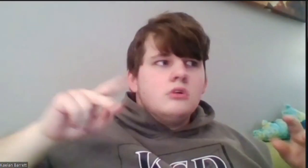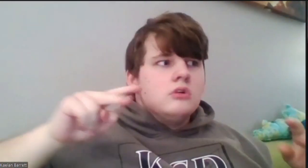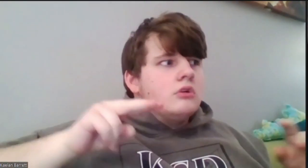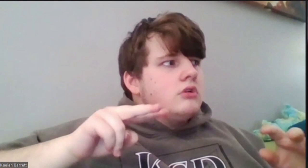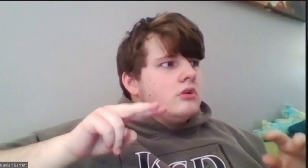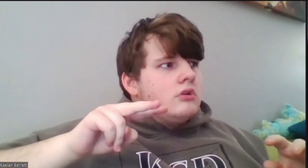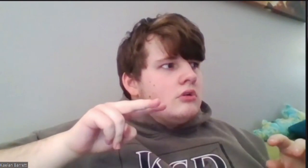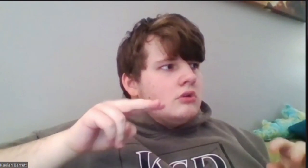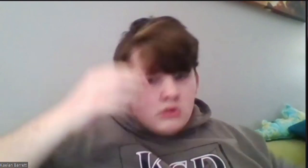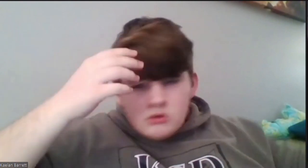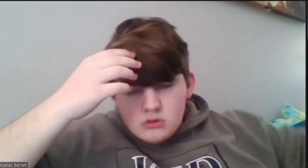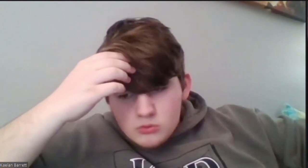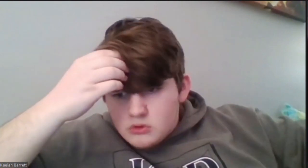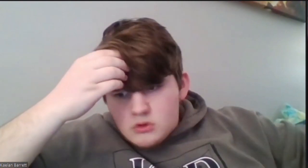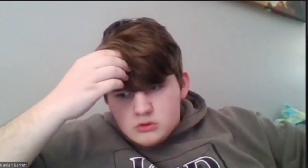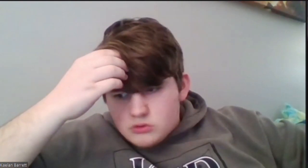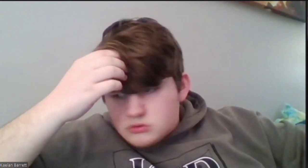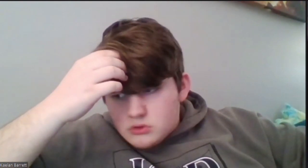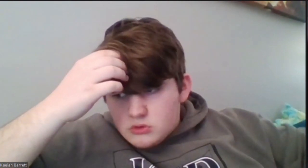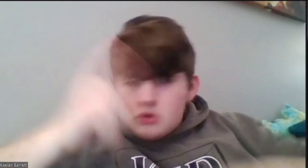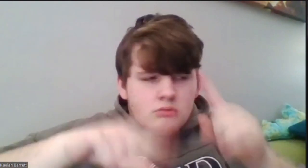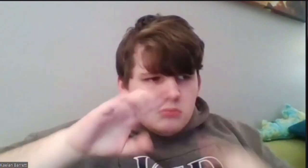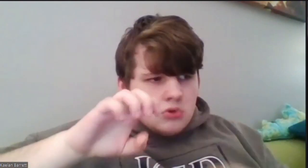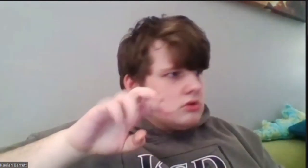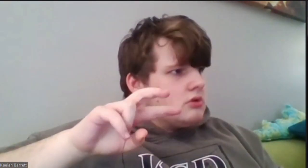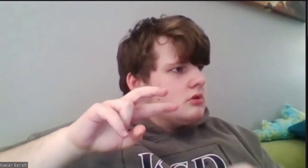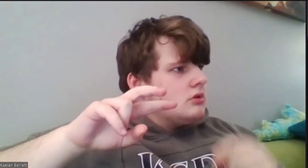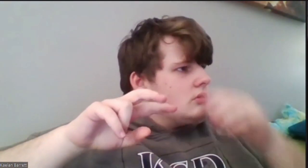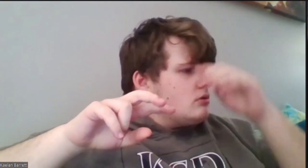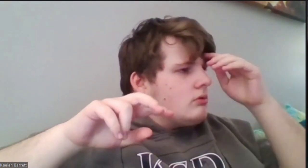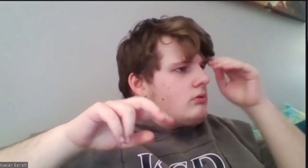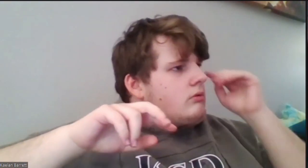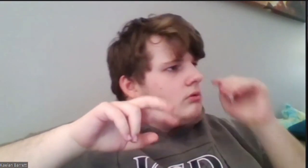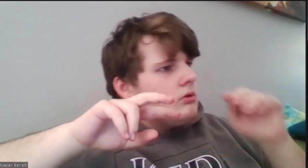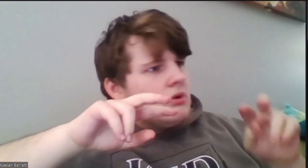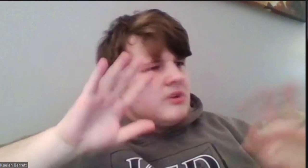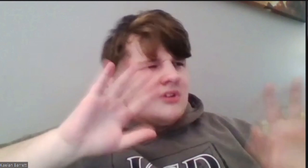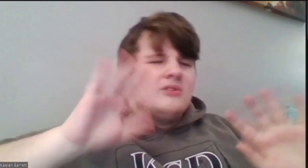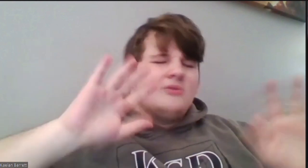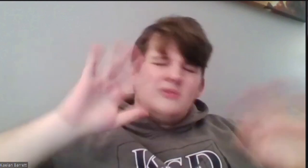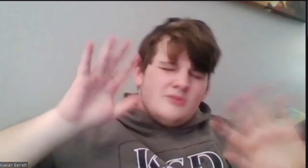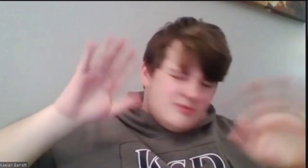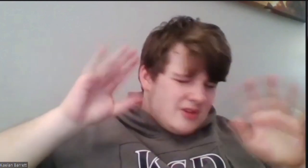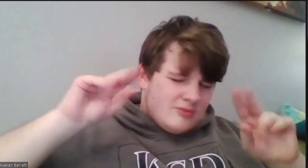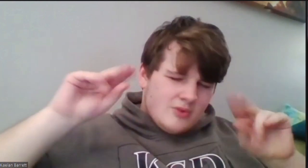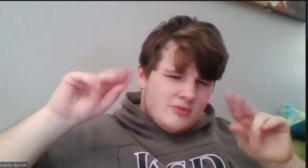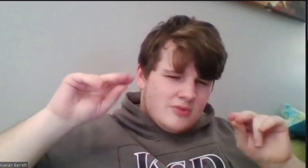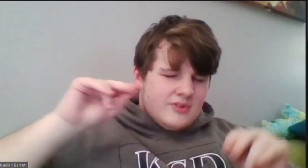opens up his covers, looks, he's like, no, it can't be. This,